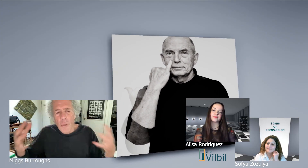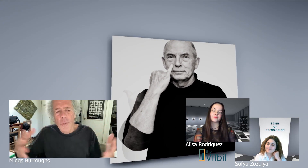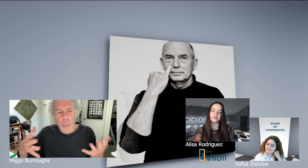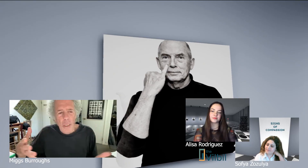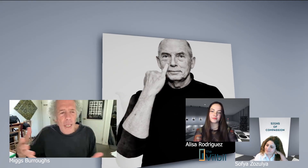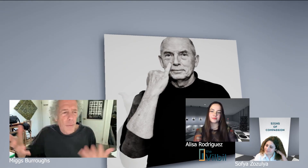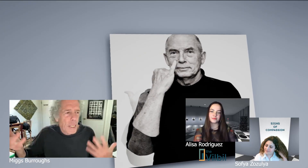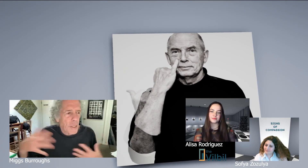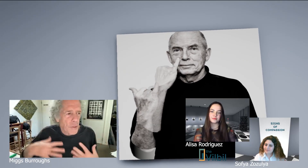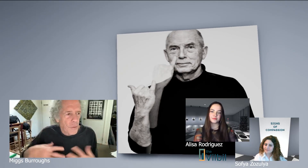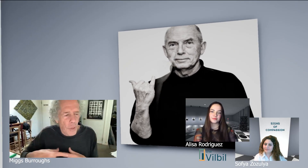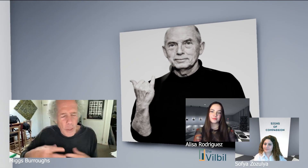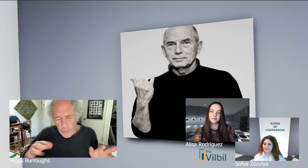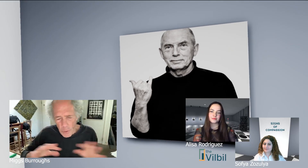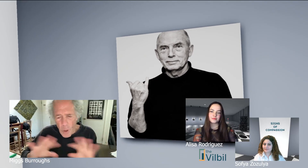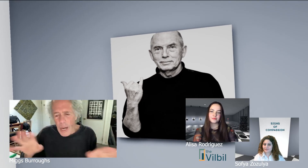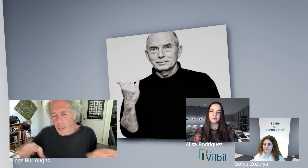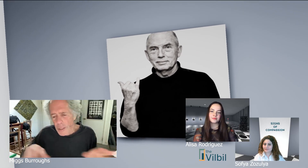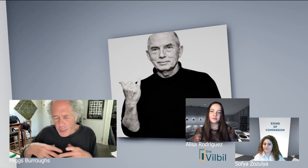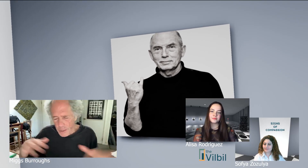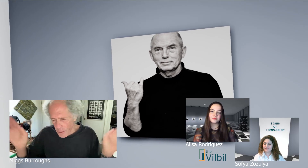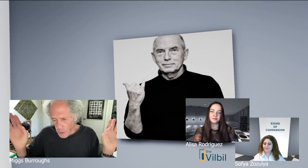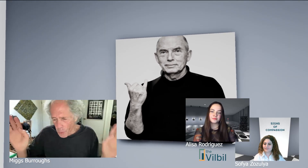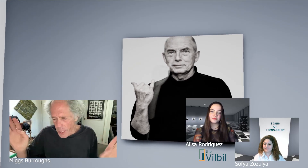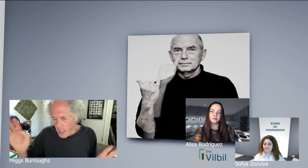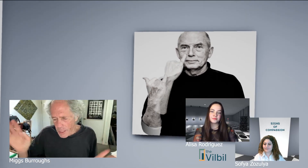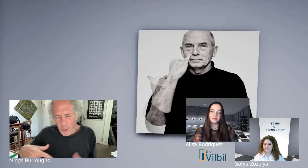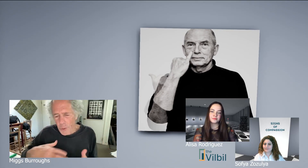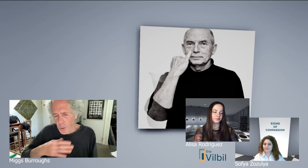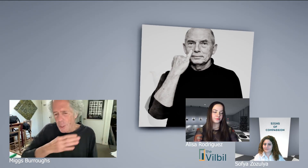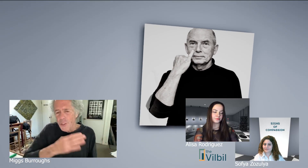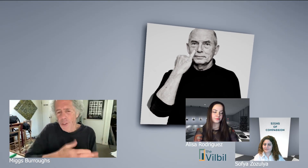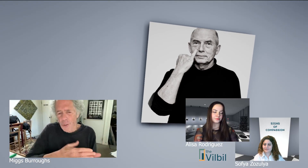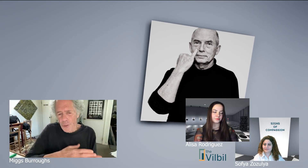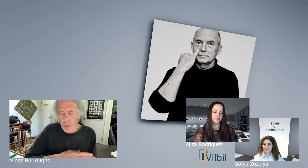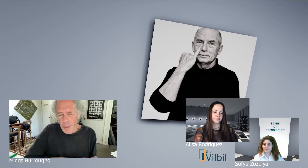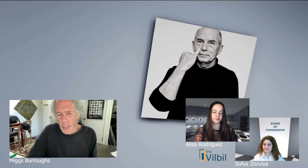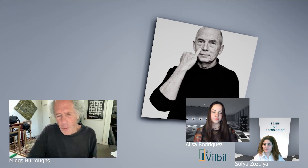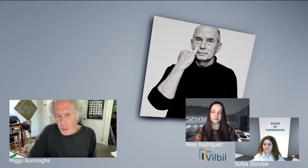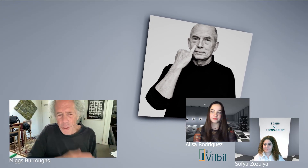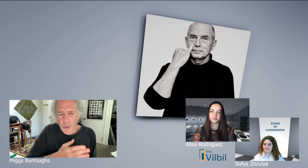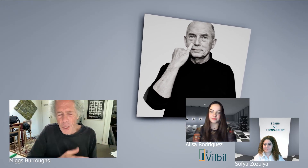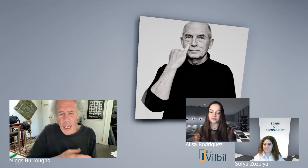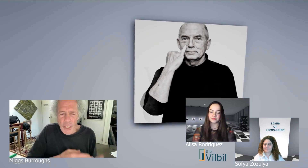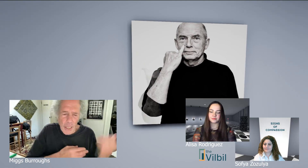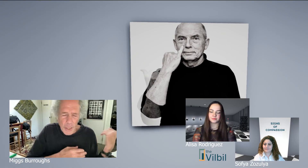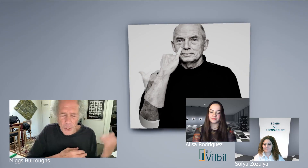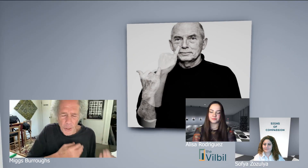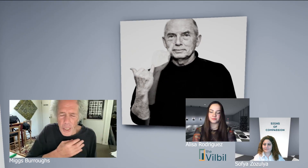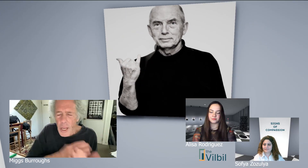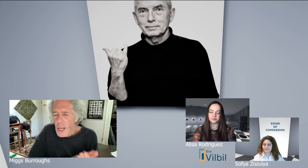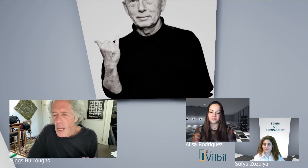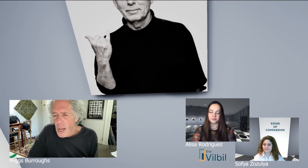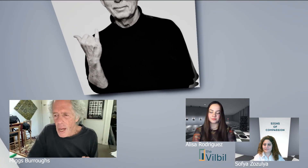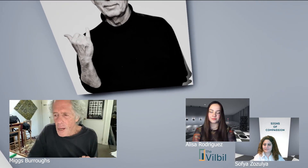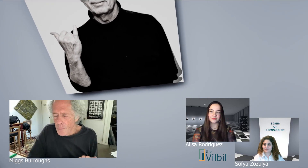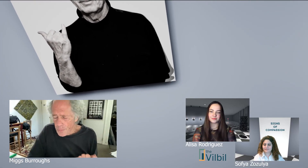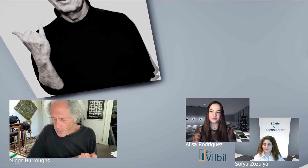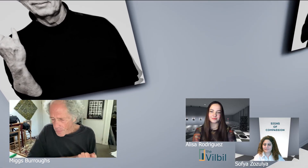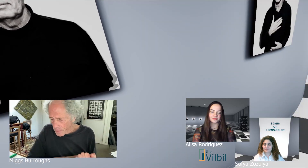local acclaim, I guess, for a while. Then it goes away. It's always, what did you do what did you do today, not yesterday?